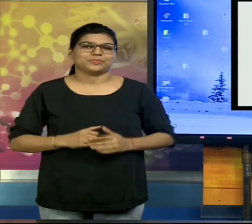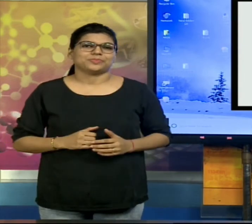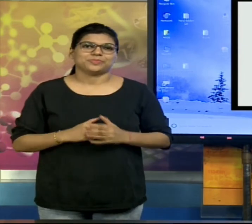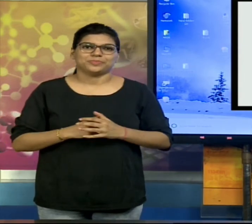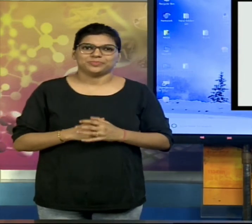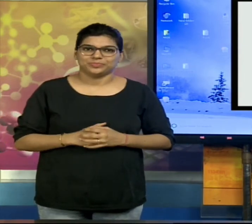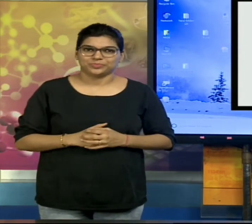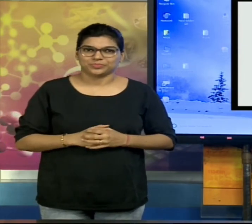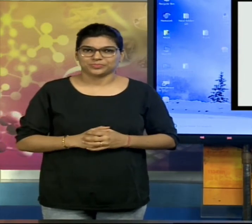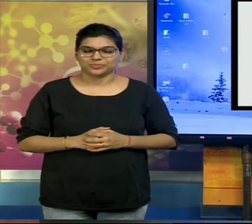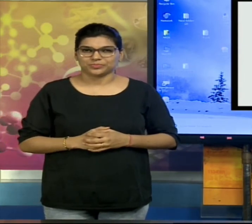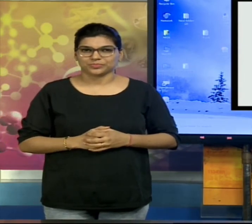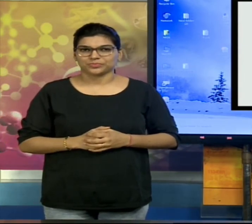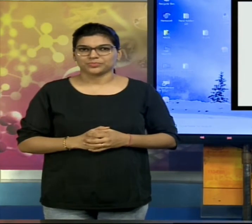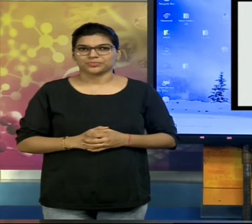lesson.